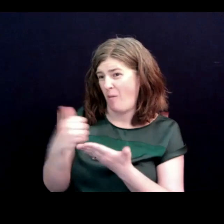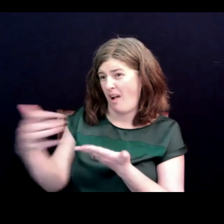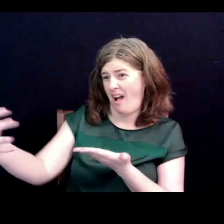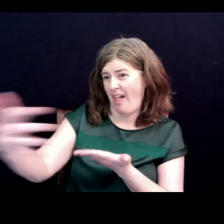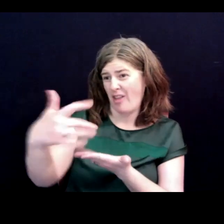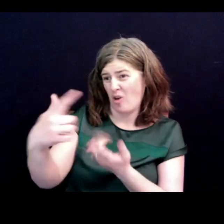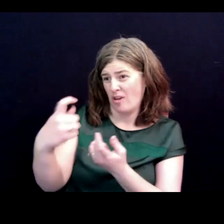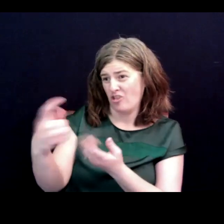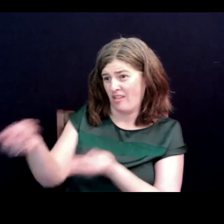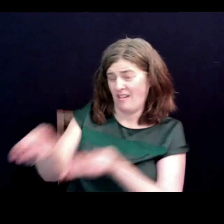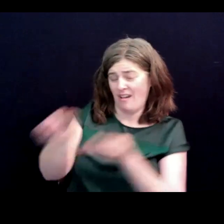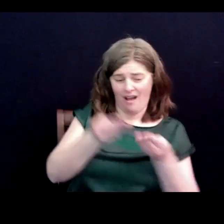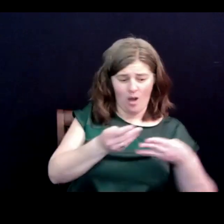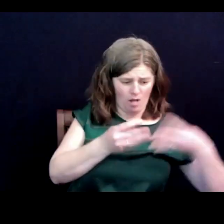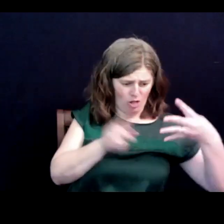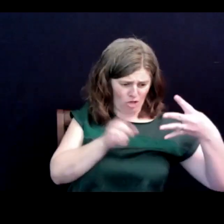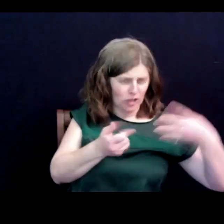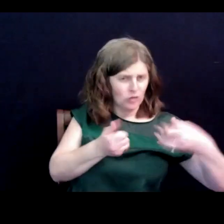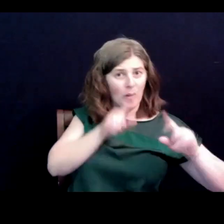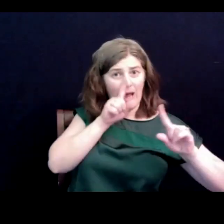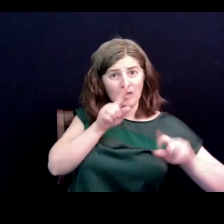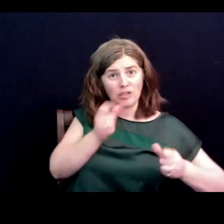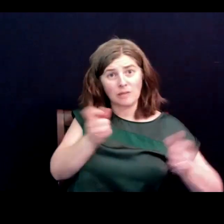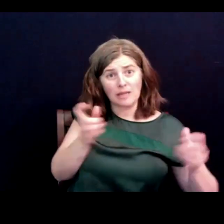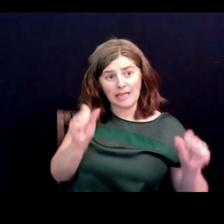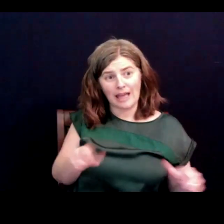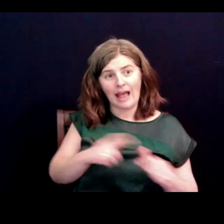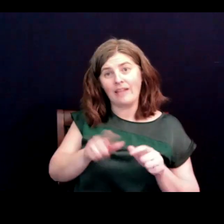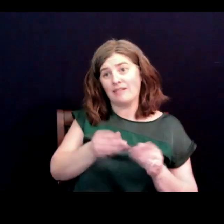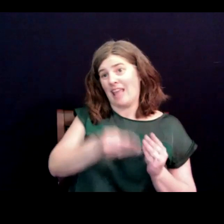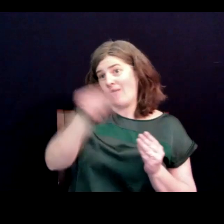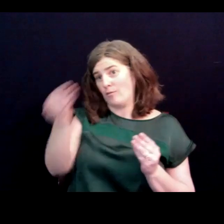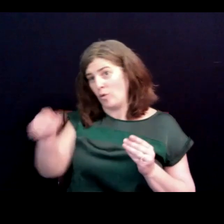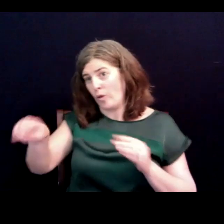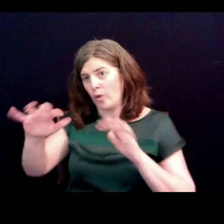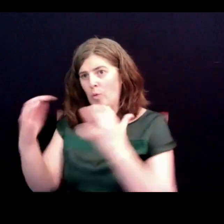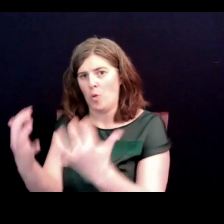then I'm happy to look at the questions and try to answer as many as I can, and then get them Okay. back to the group, because I'm